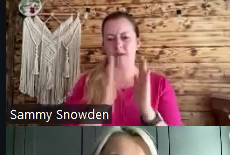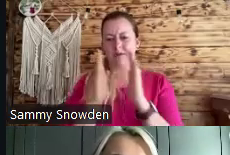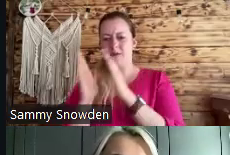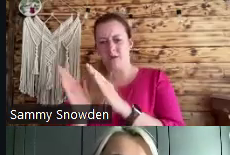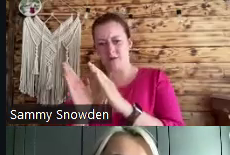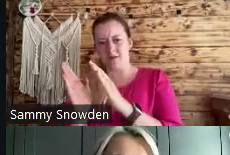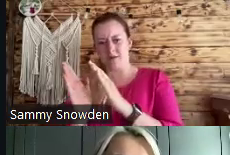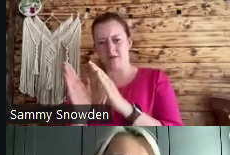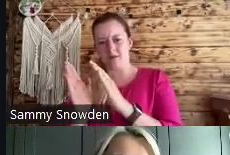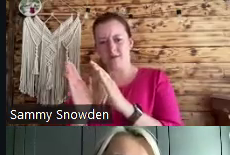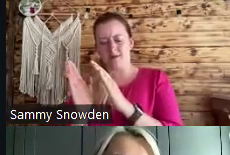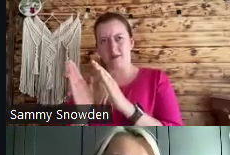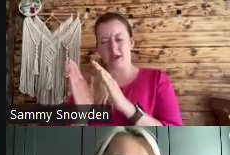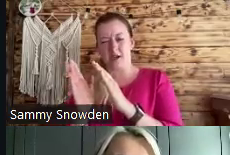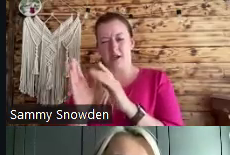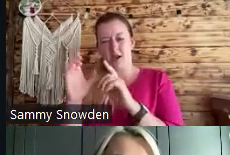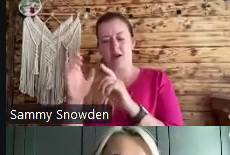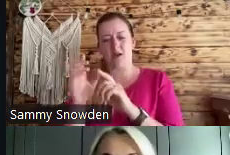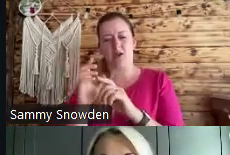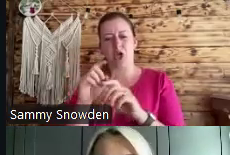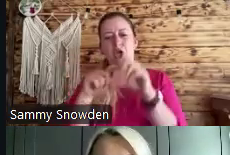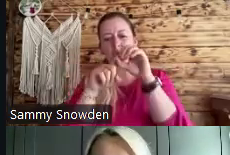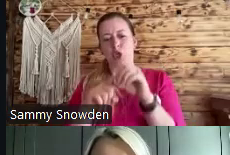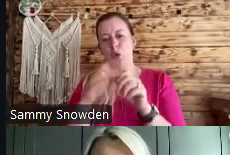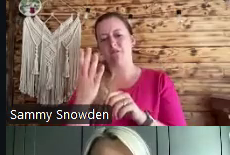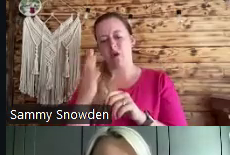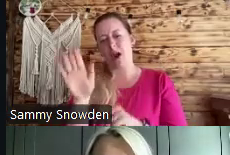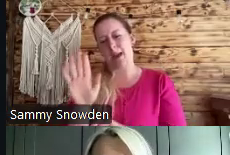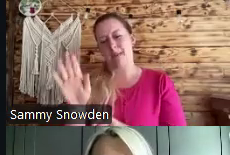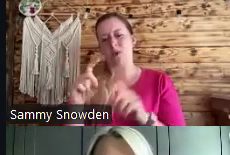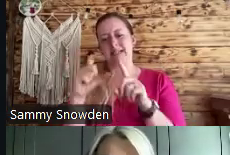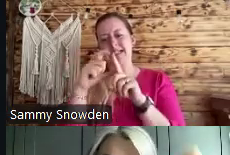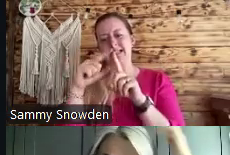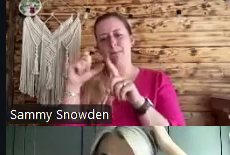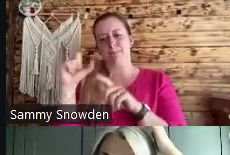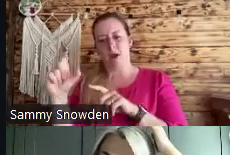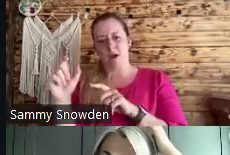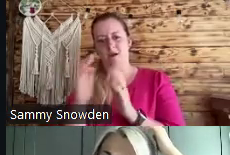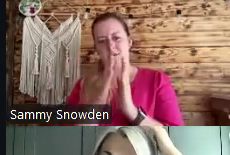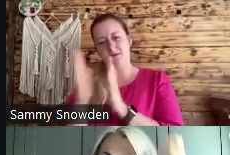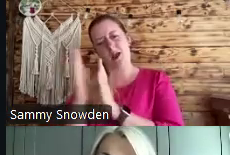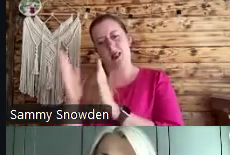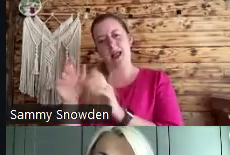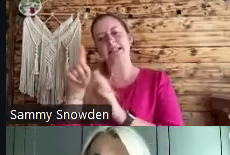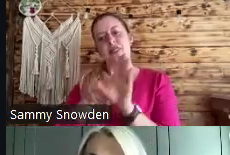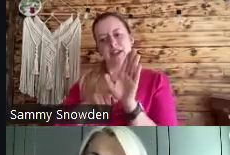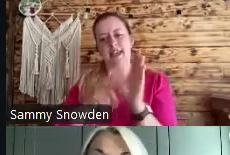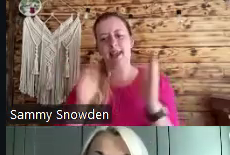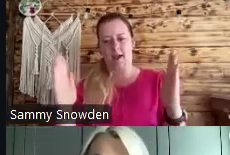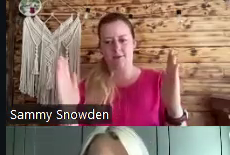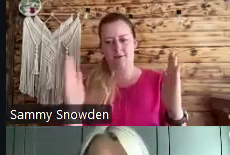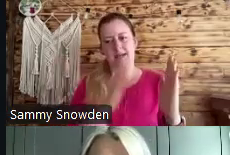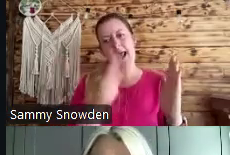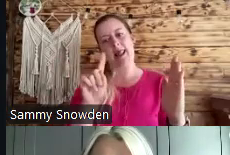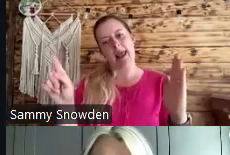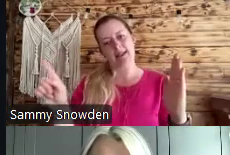time. And I think the earliest one, so that straight away in the next quarter, we're looking at the new PB